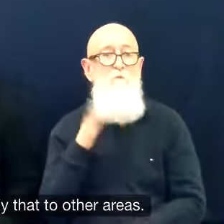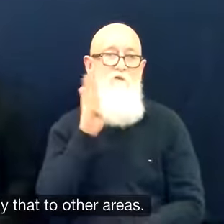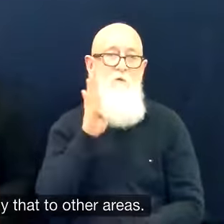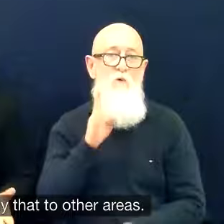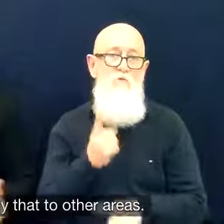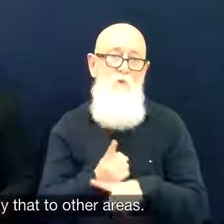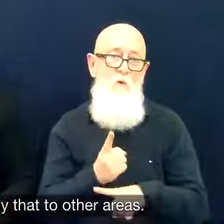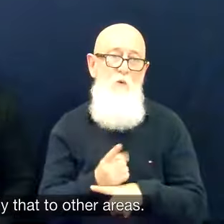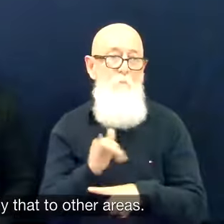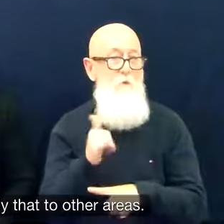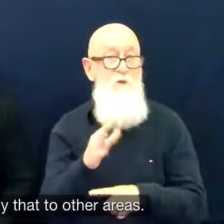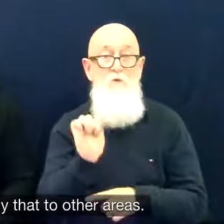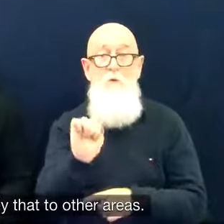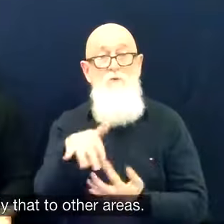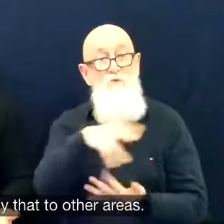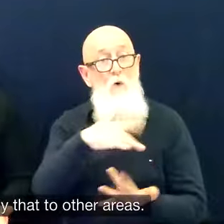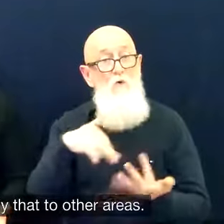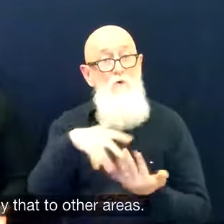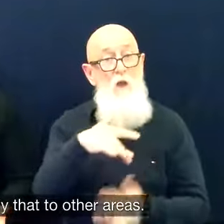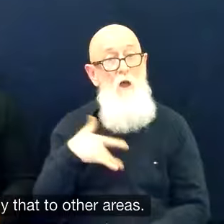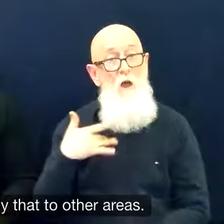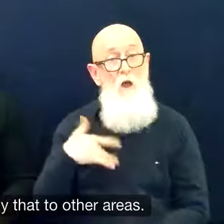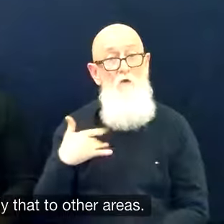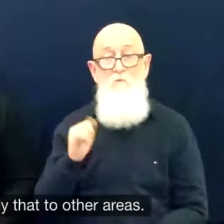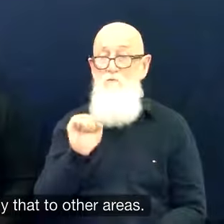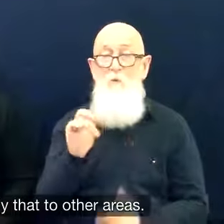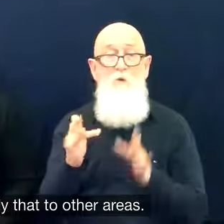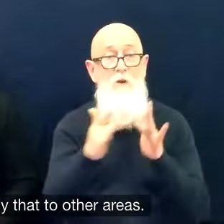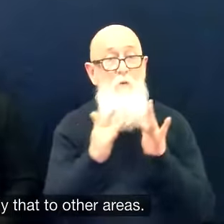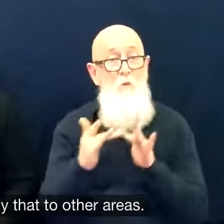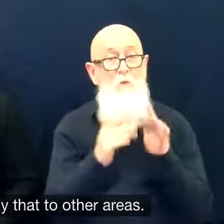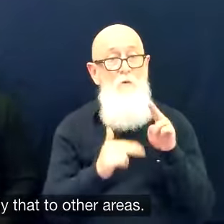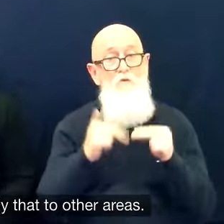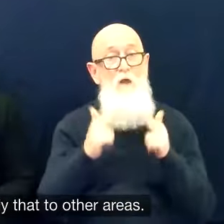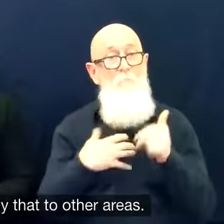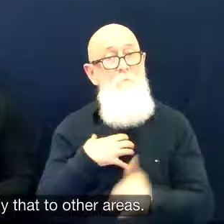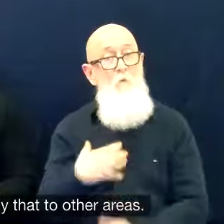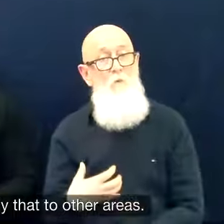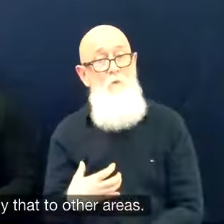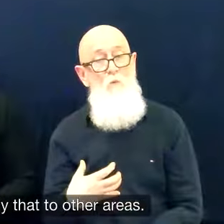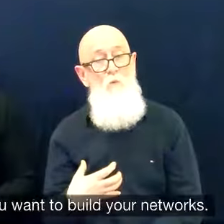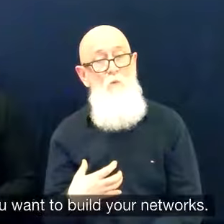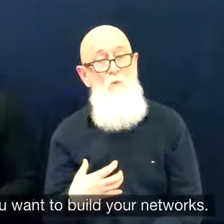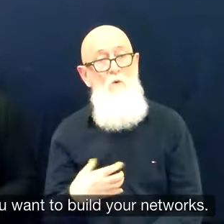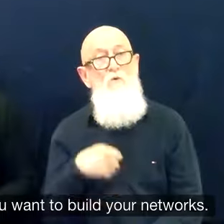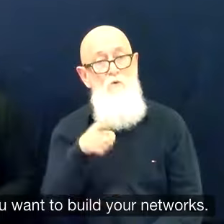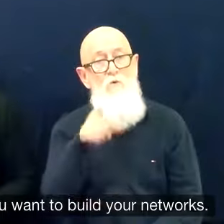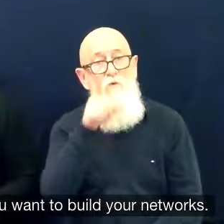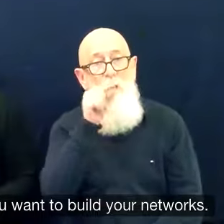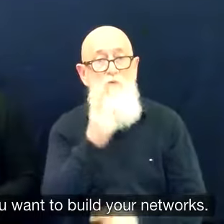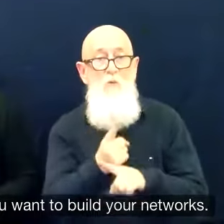Such as your social life, you want to build your networks. So then you would go through with your